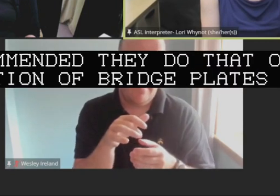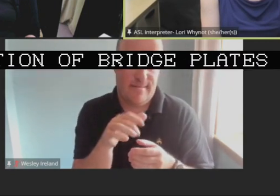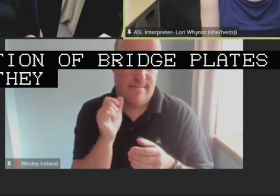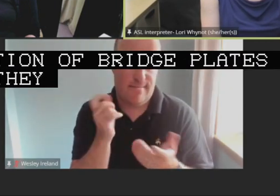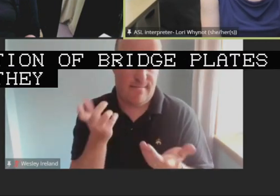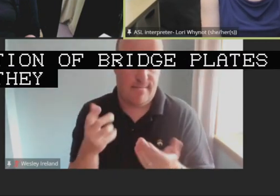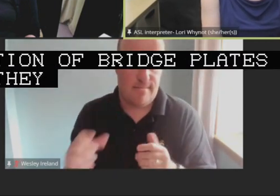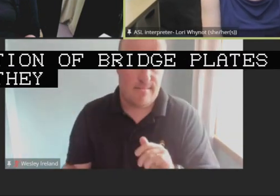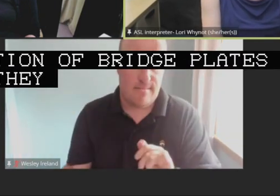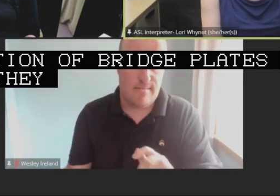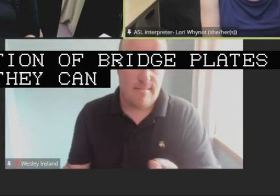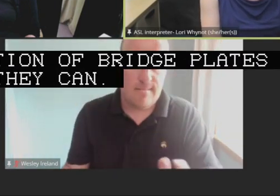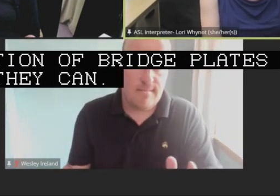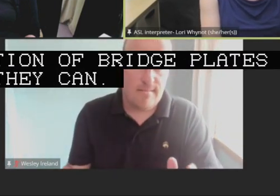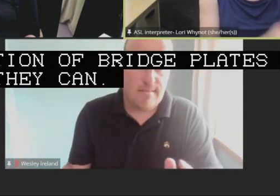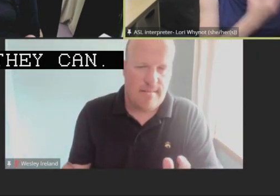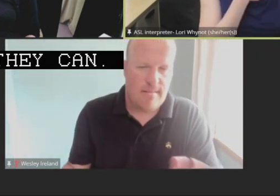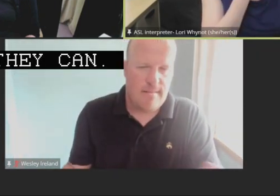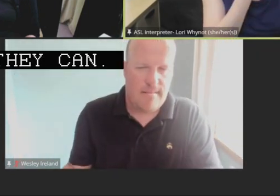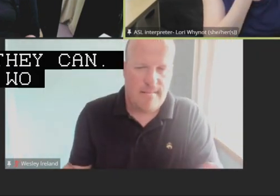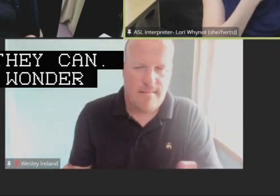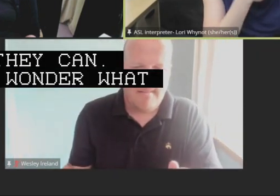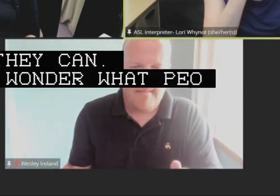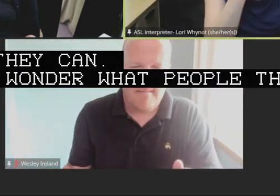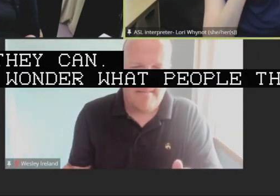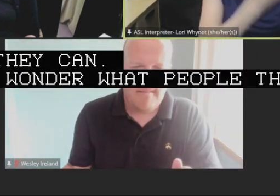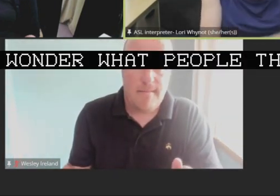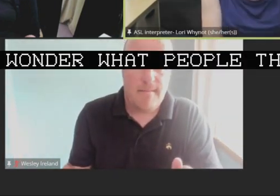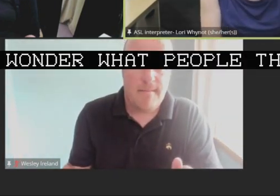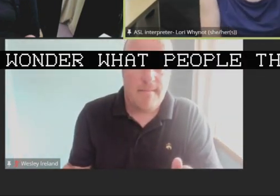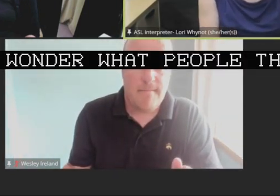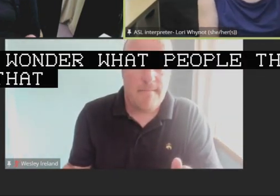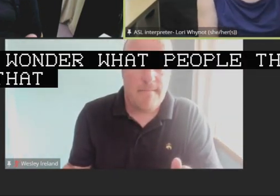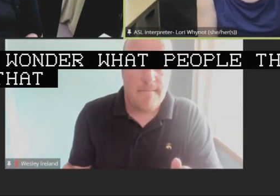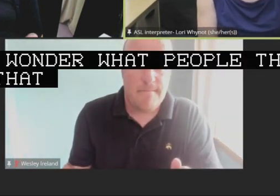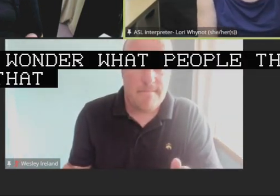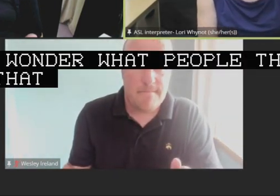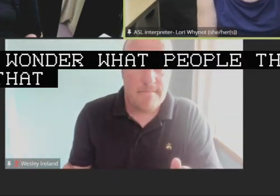I just wonder what people think about that recommendation.